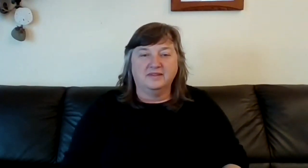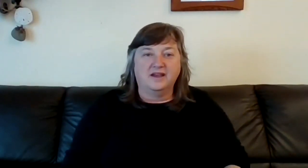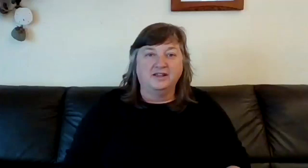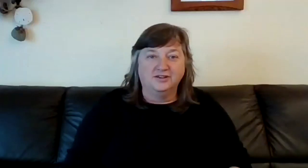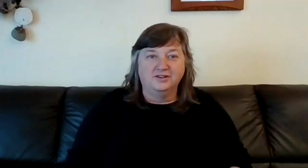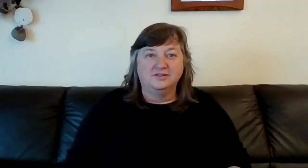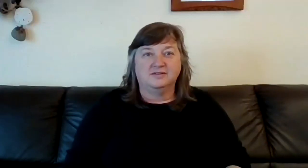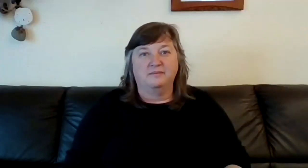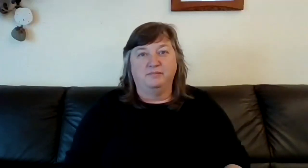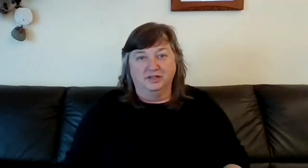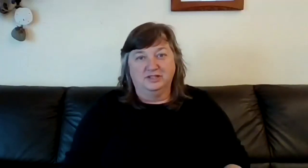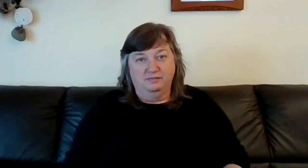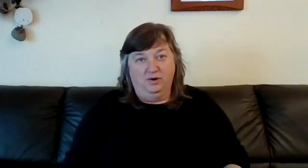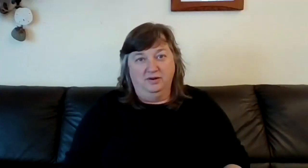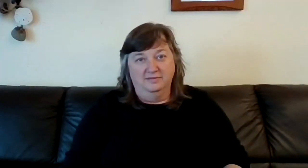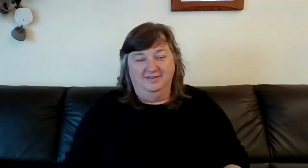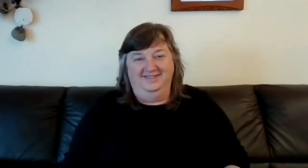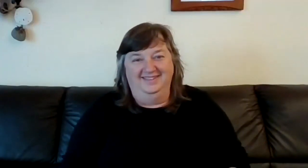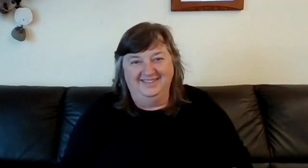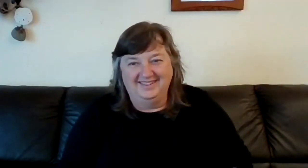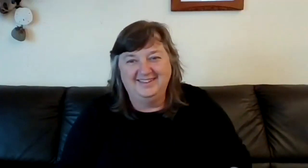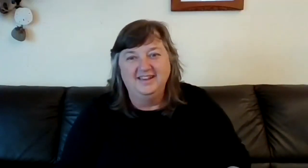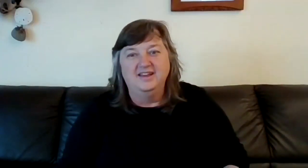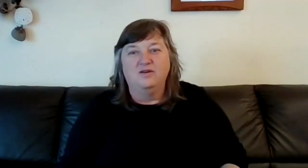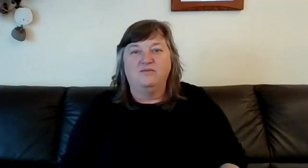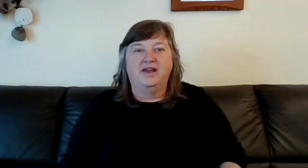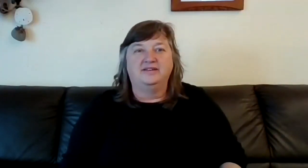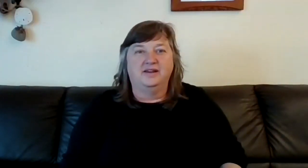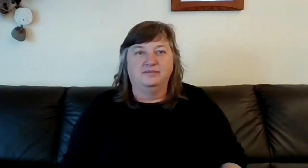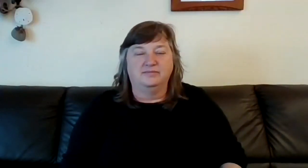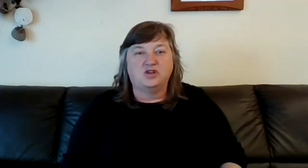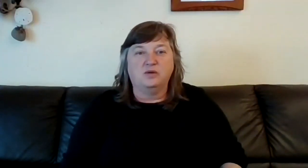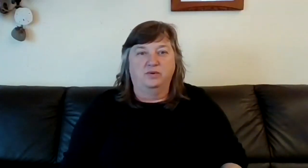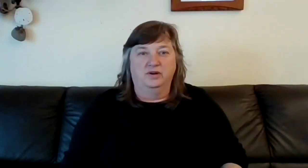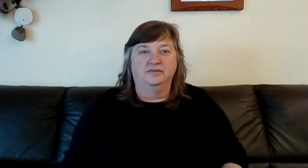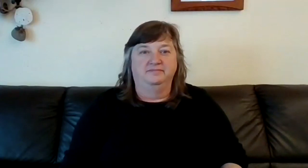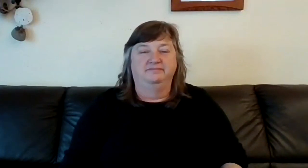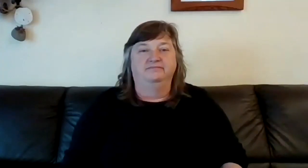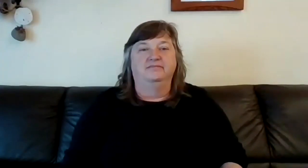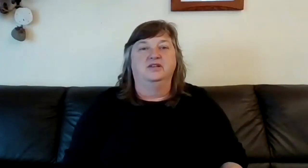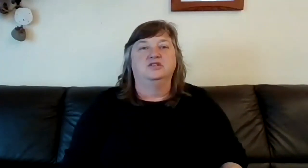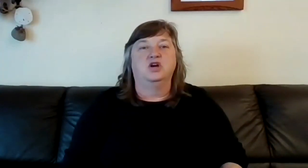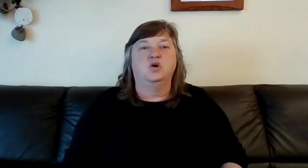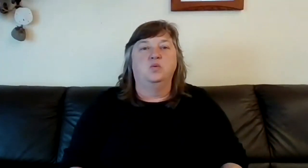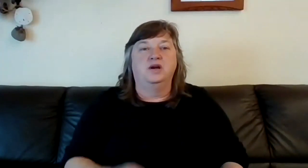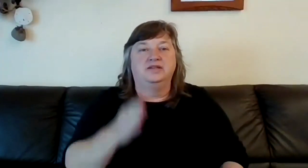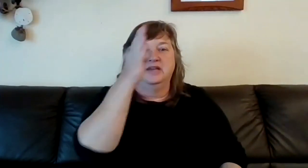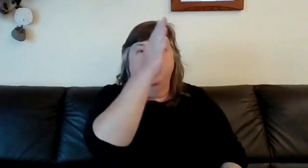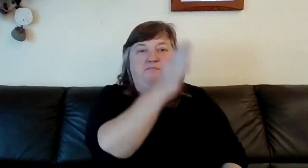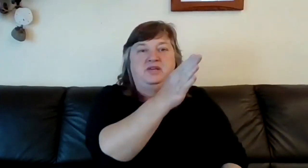I learned bulletin board and chalkboard. So was a